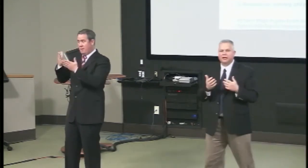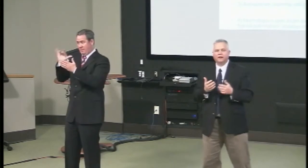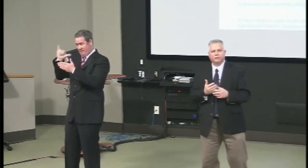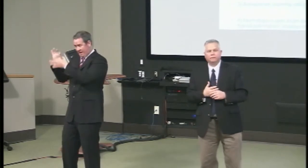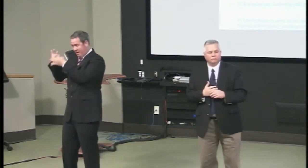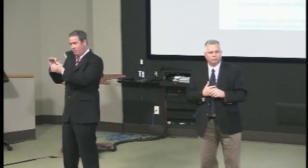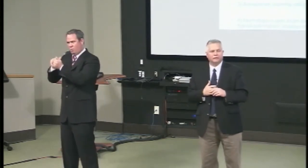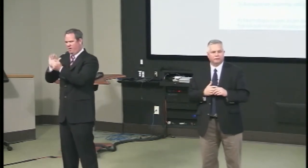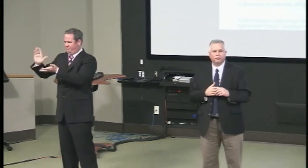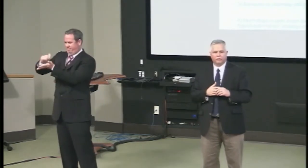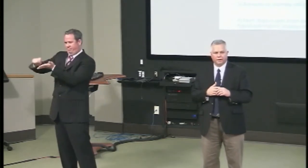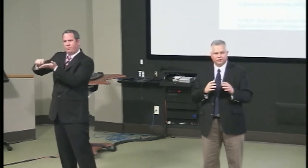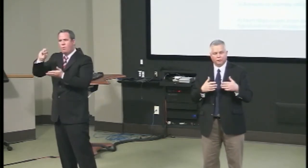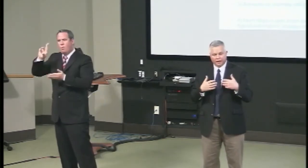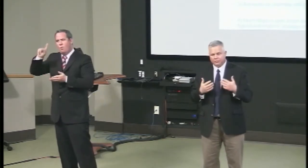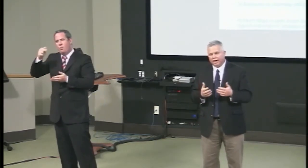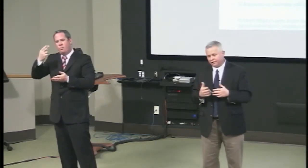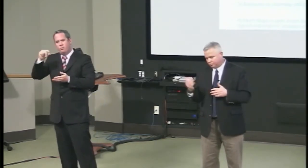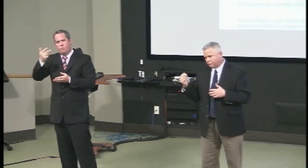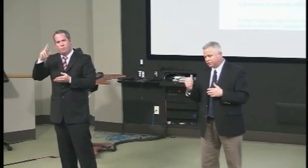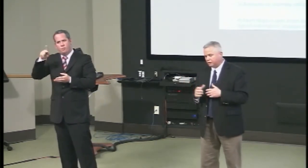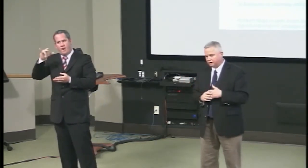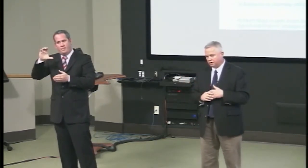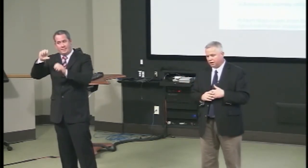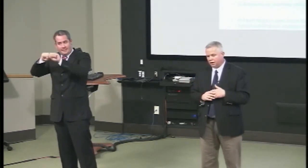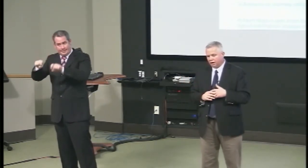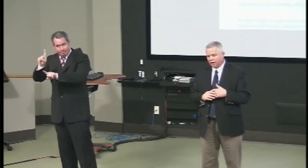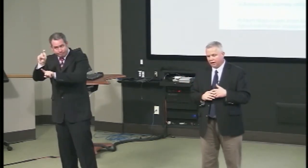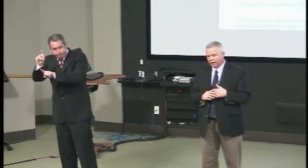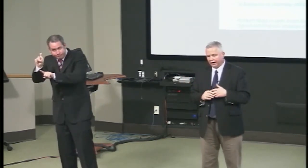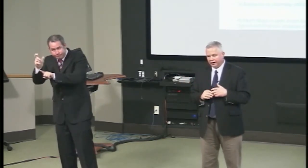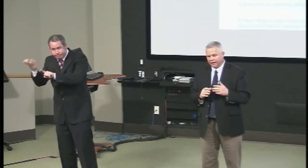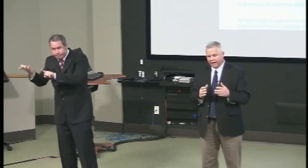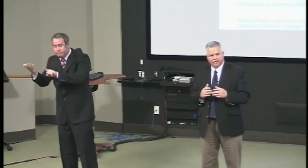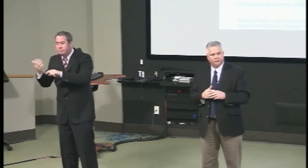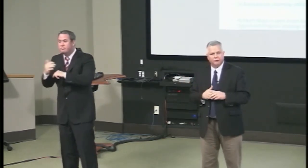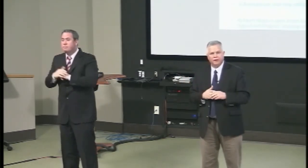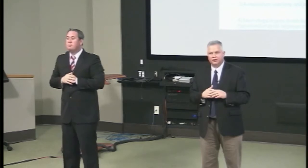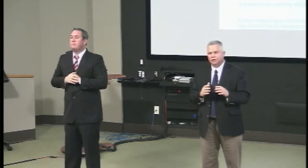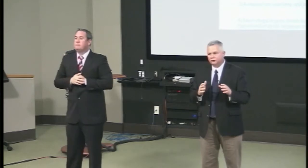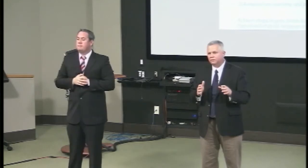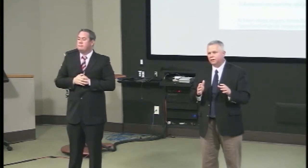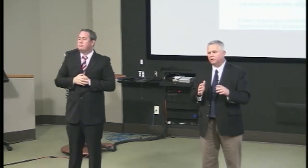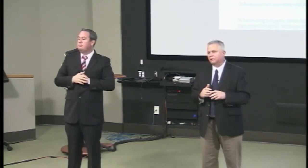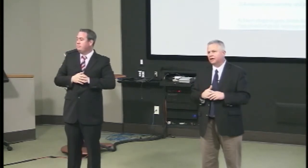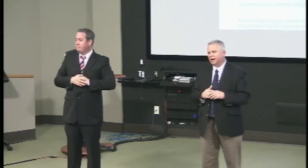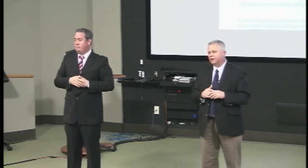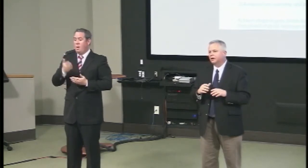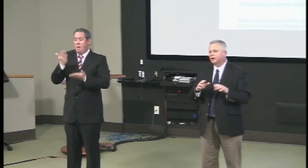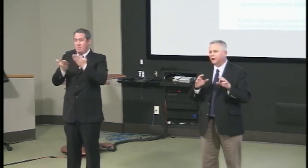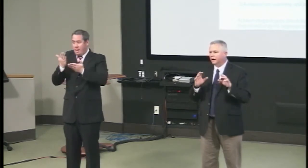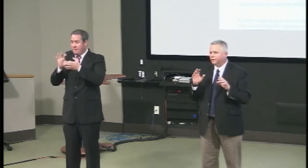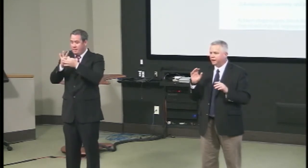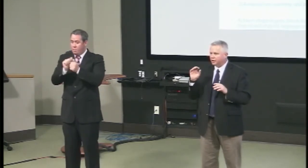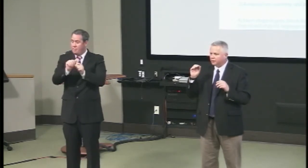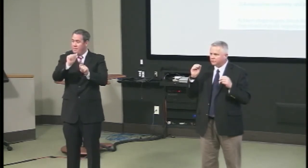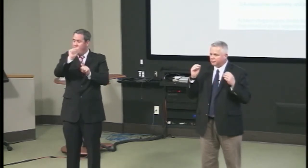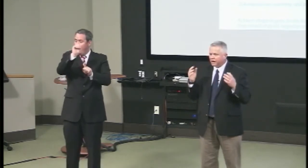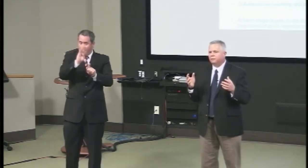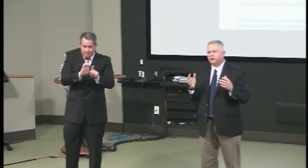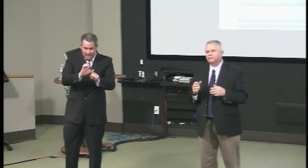any other written form. And so in my research, and at Haskins for many years, we've been looking at